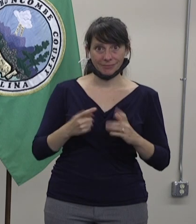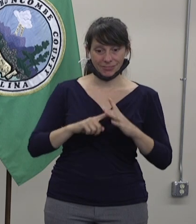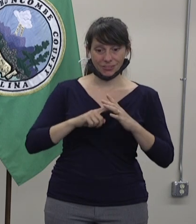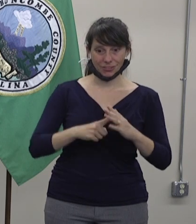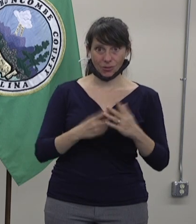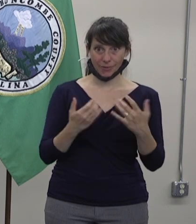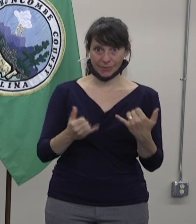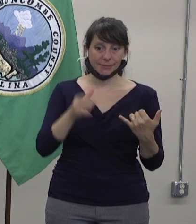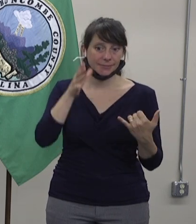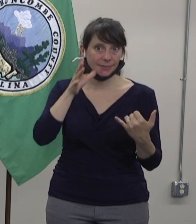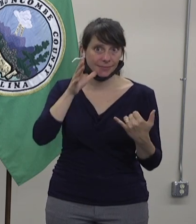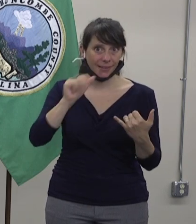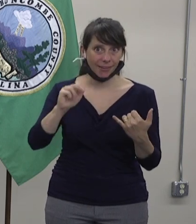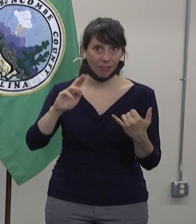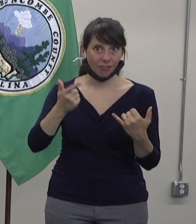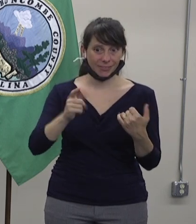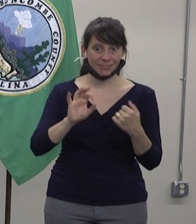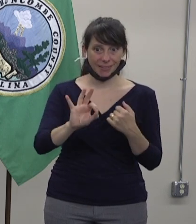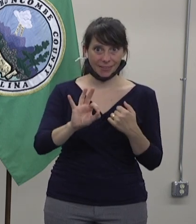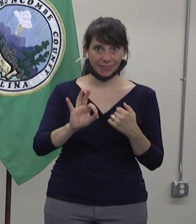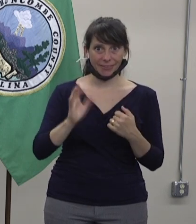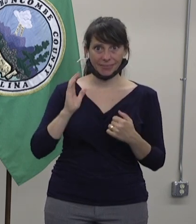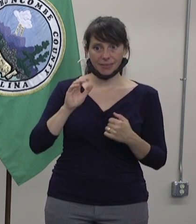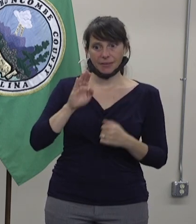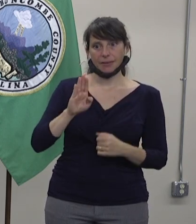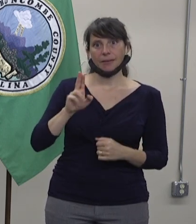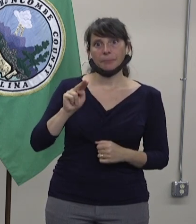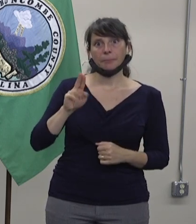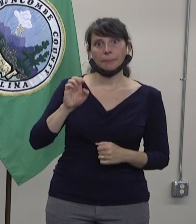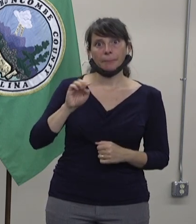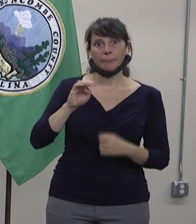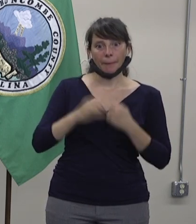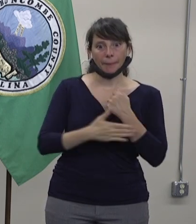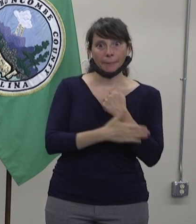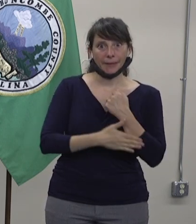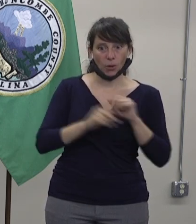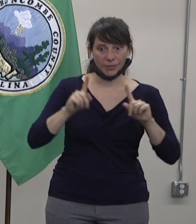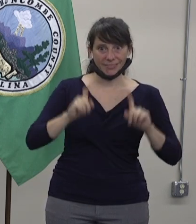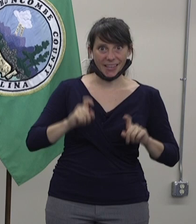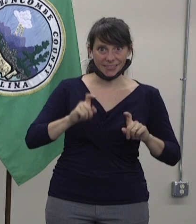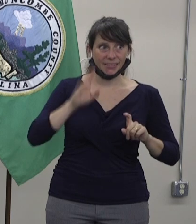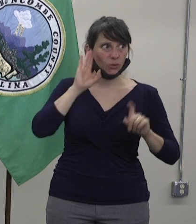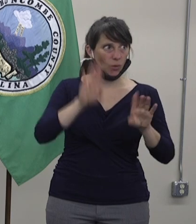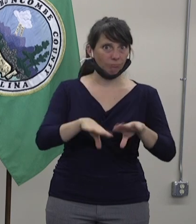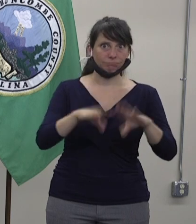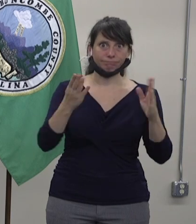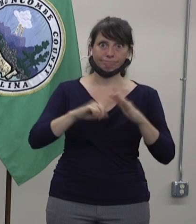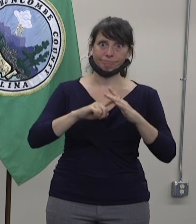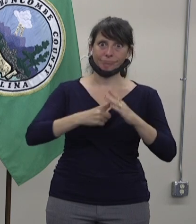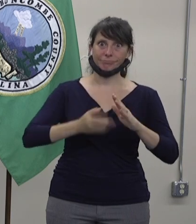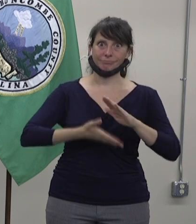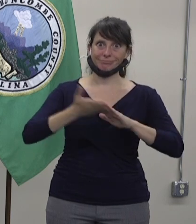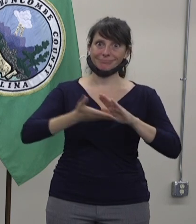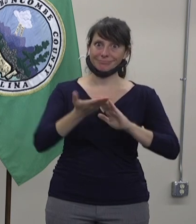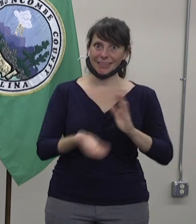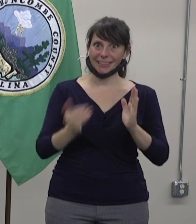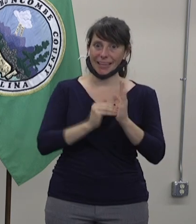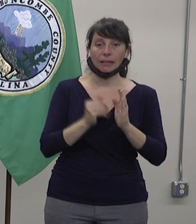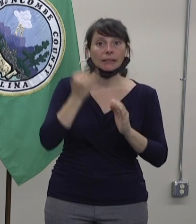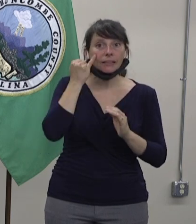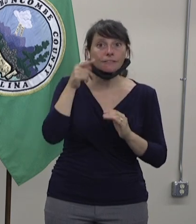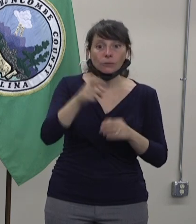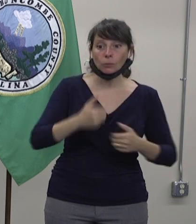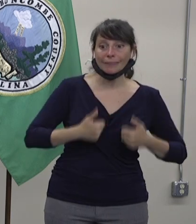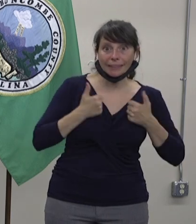9th, Buncombe County's COVID-19 community testing resumes for anyone who lives, works, or learns in